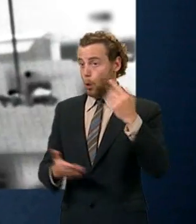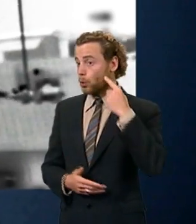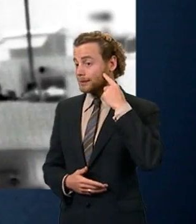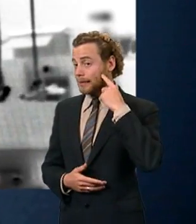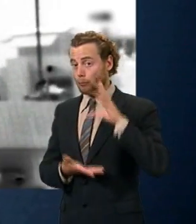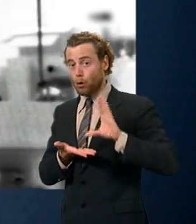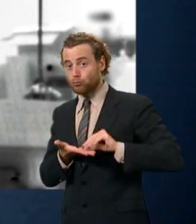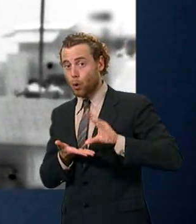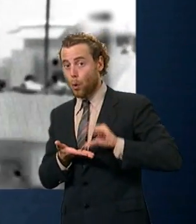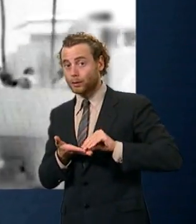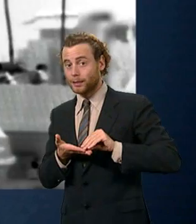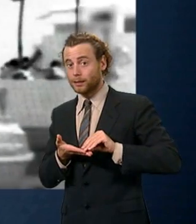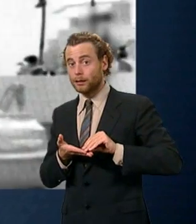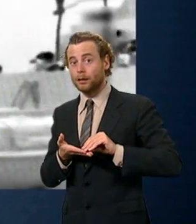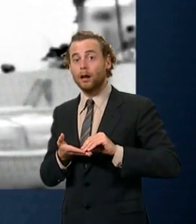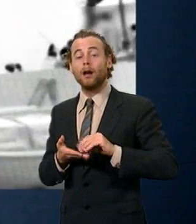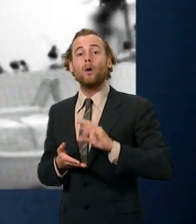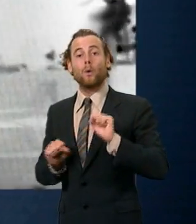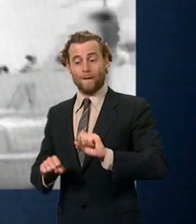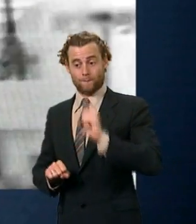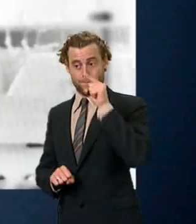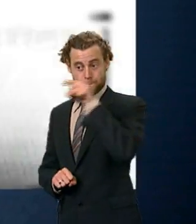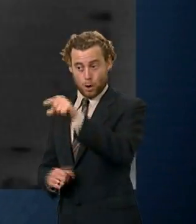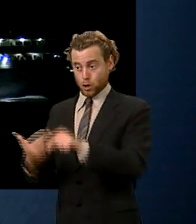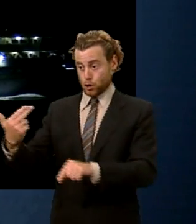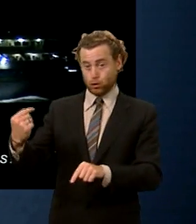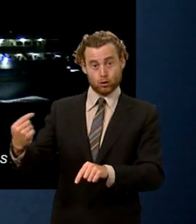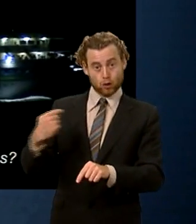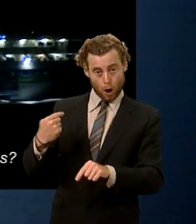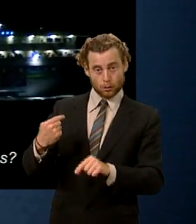didn't use live rounds until they were shot at.